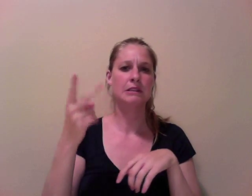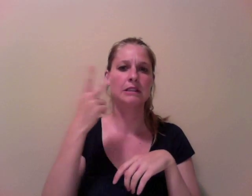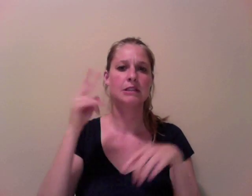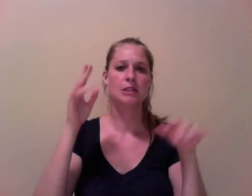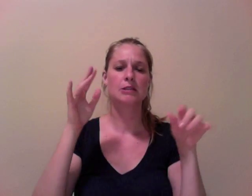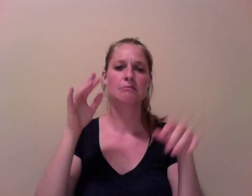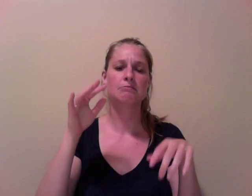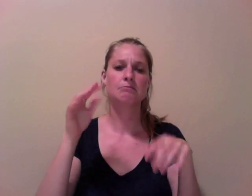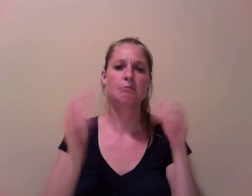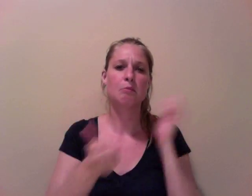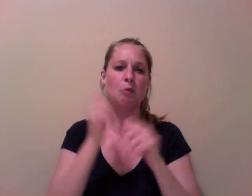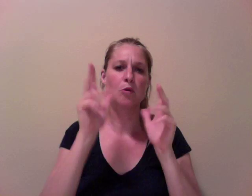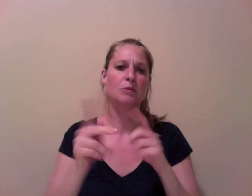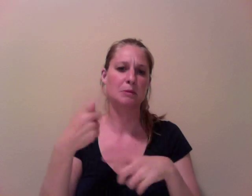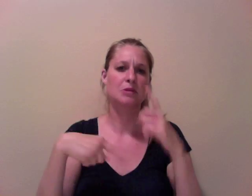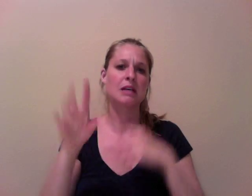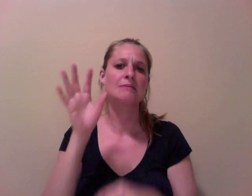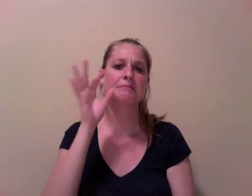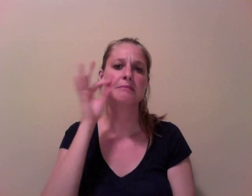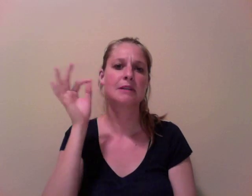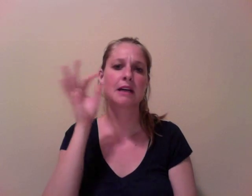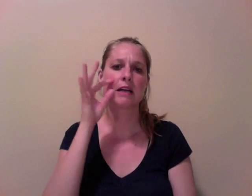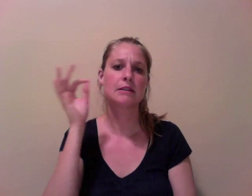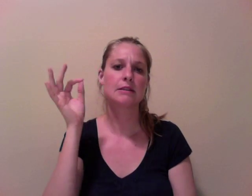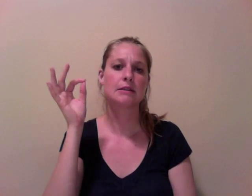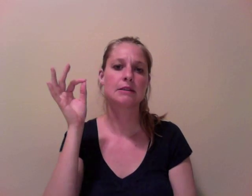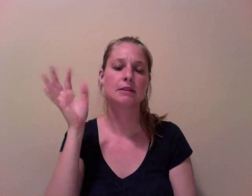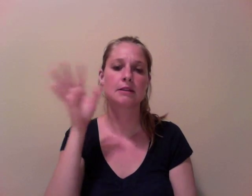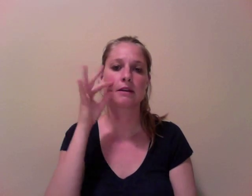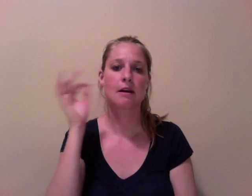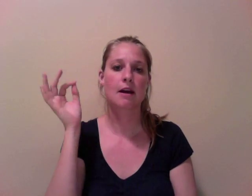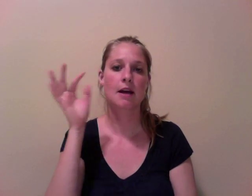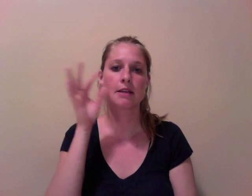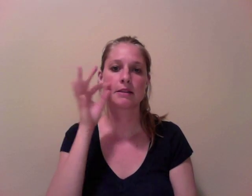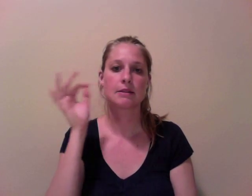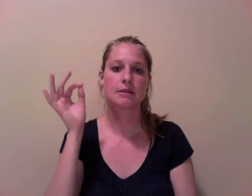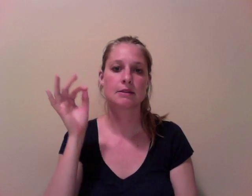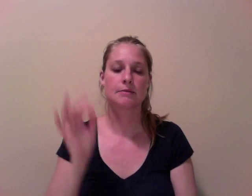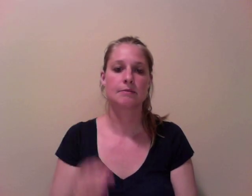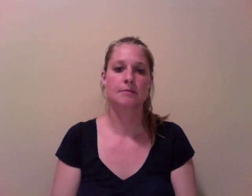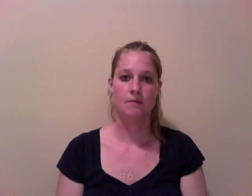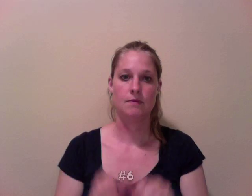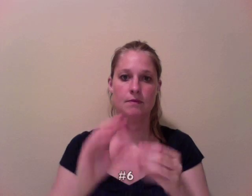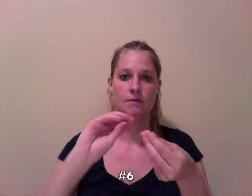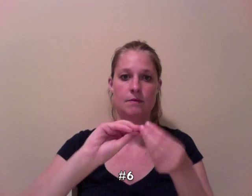But once again, you tend to see that most people will sign it with one hand.